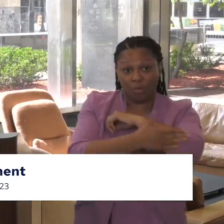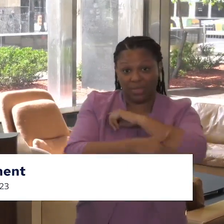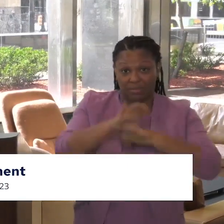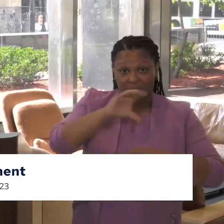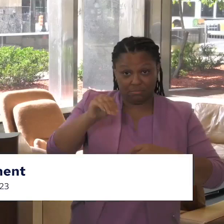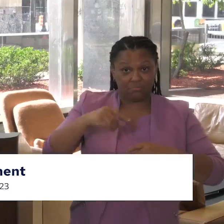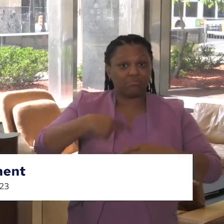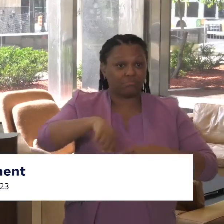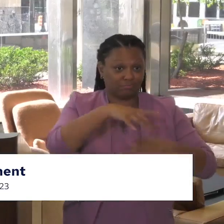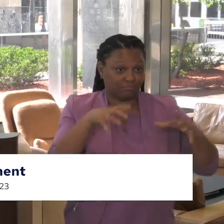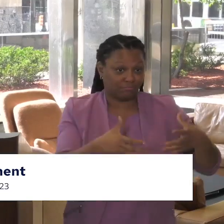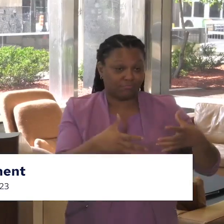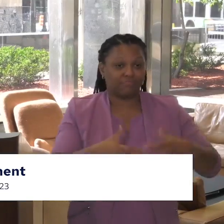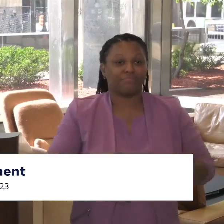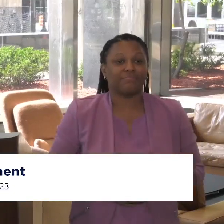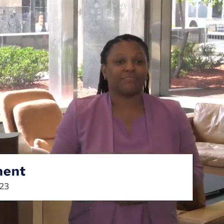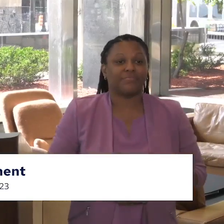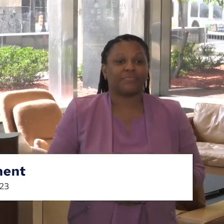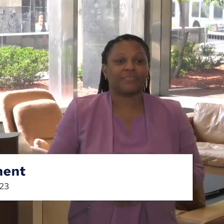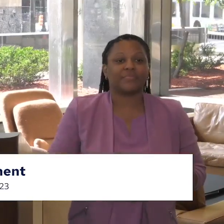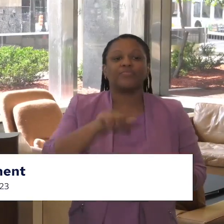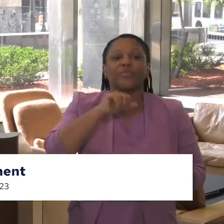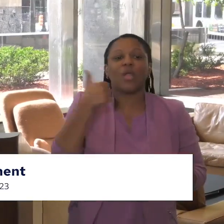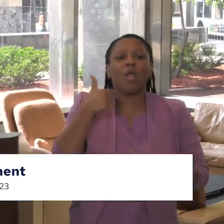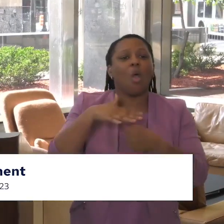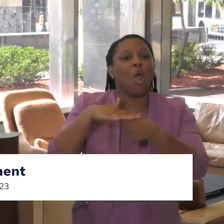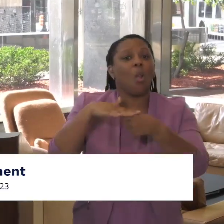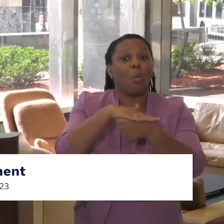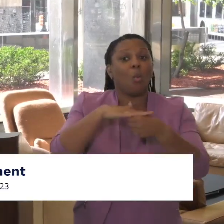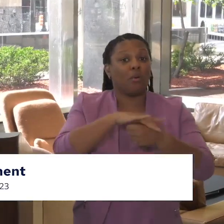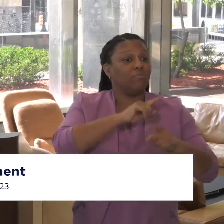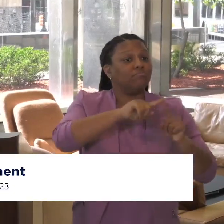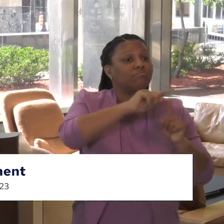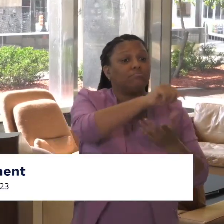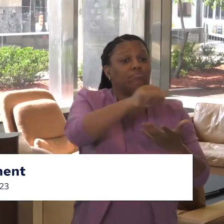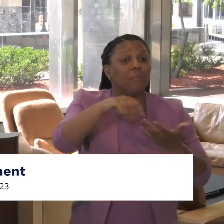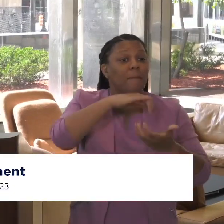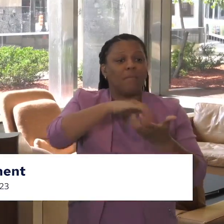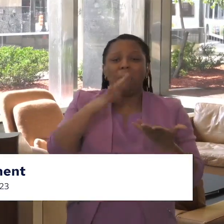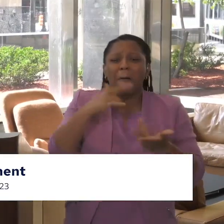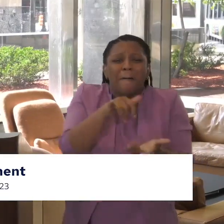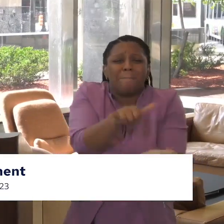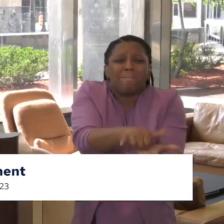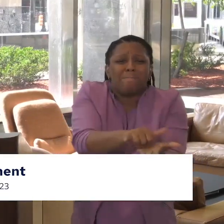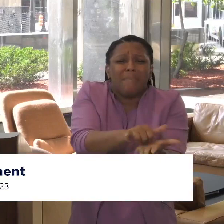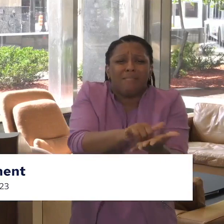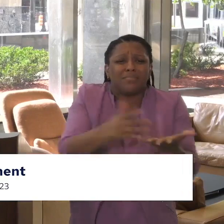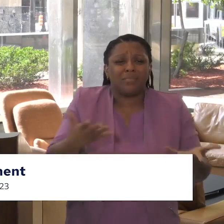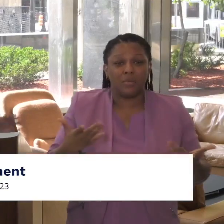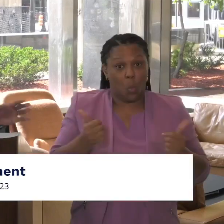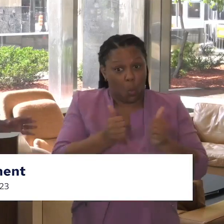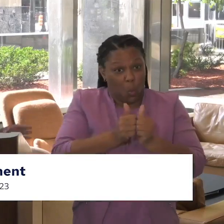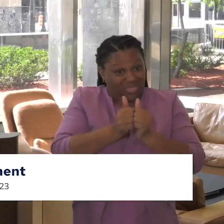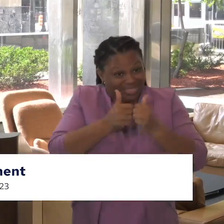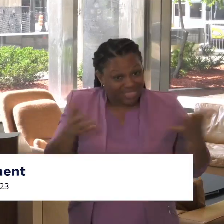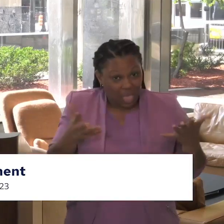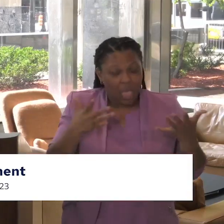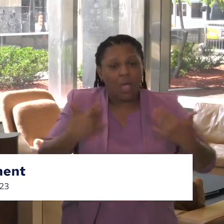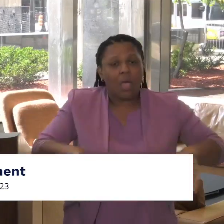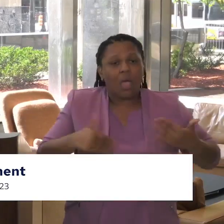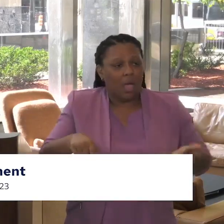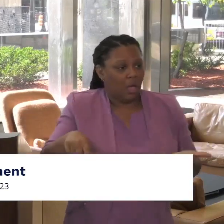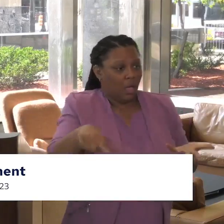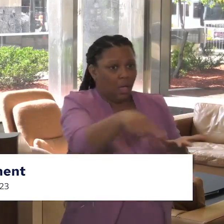local partners, that would not have happened, that could not have happened without the incredible support of our Congress